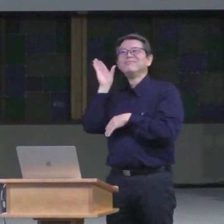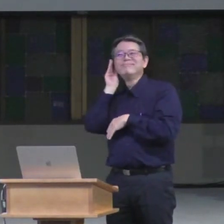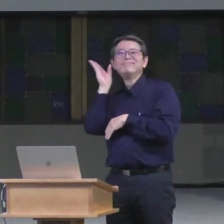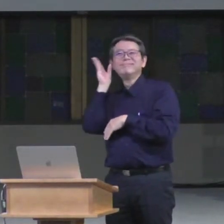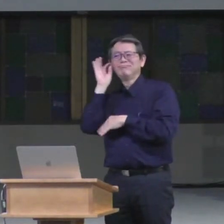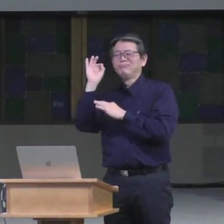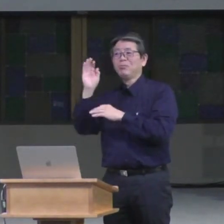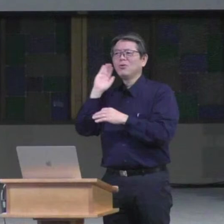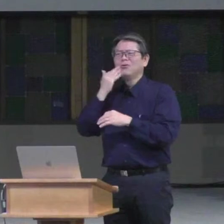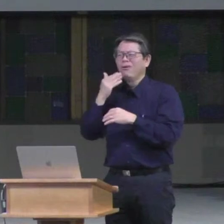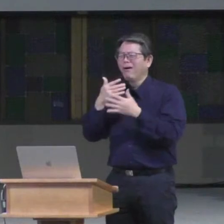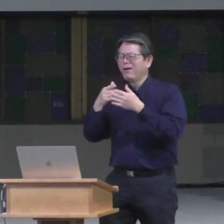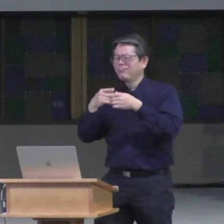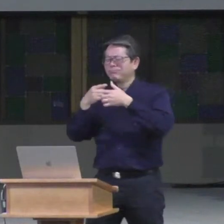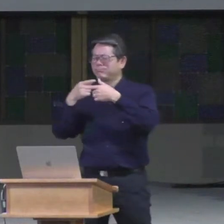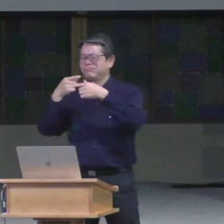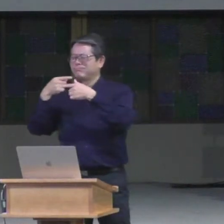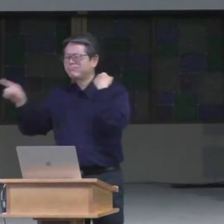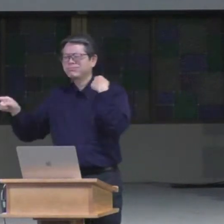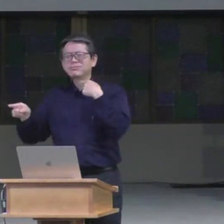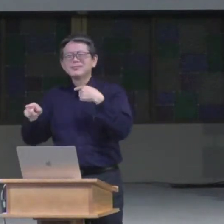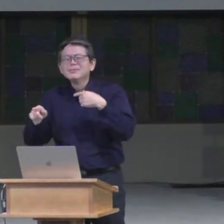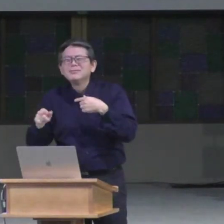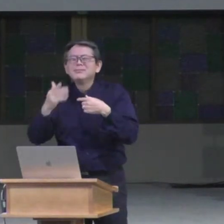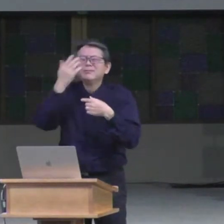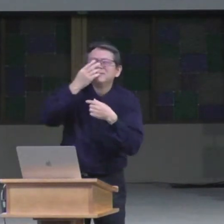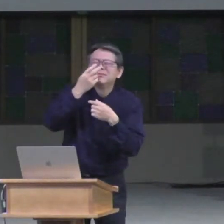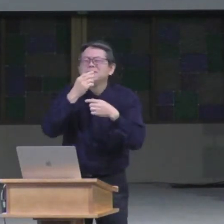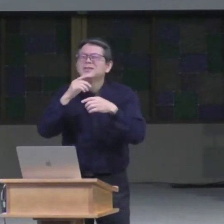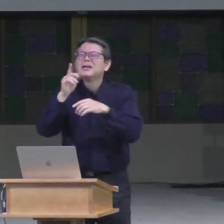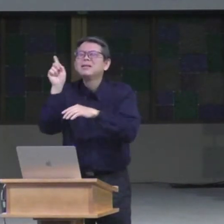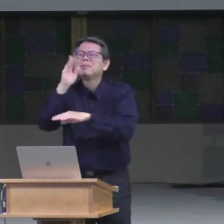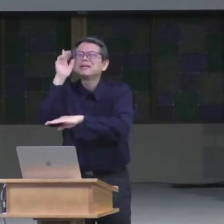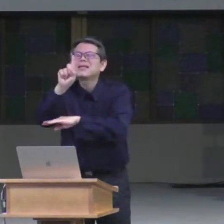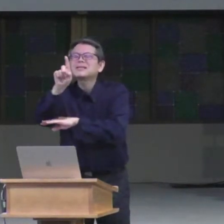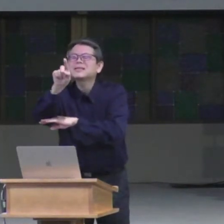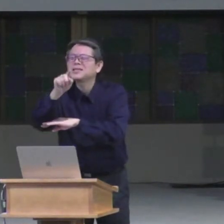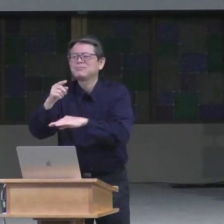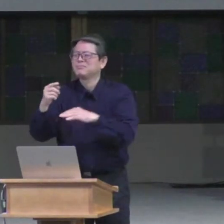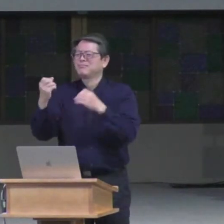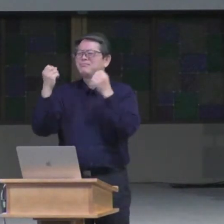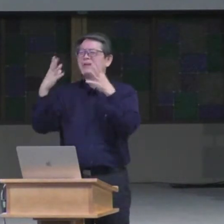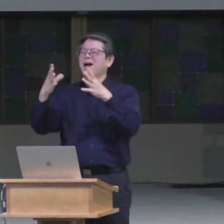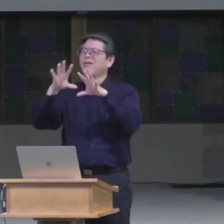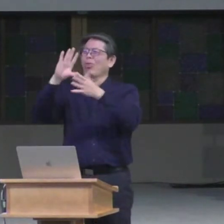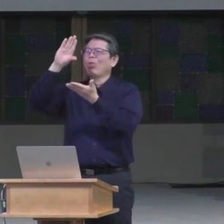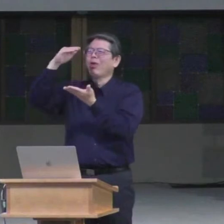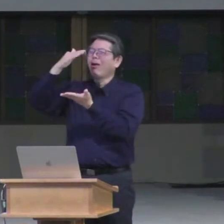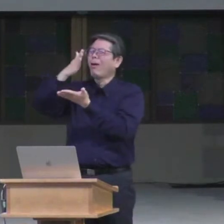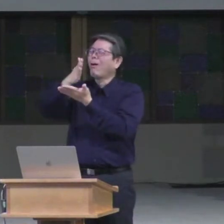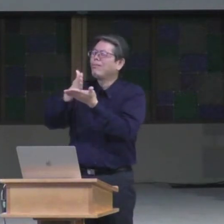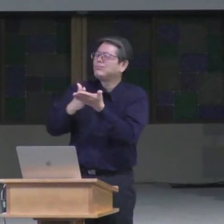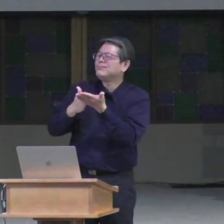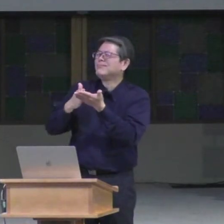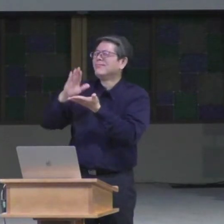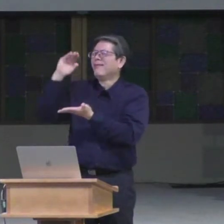delightful feeling. But for a deaf person, it's what is he trying to tell me? We'd lose